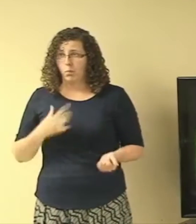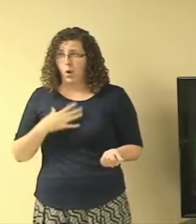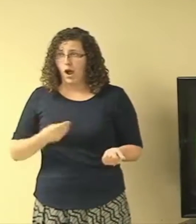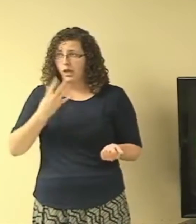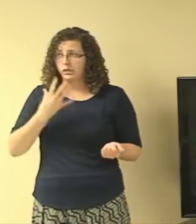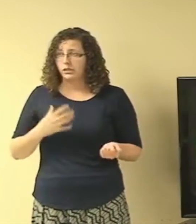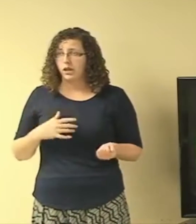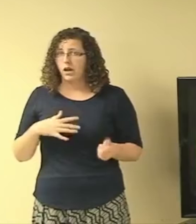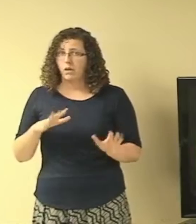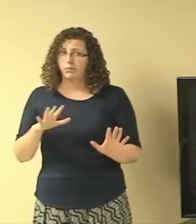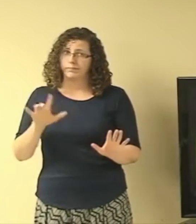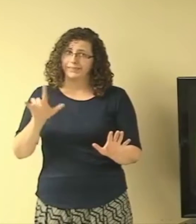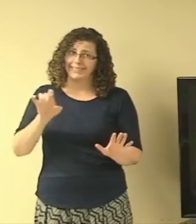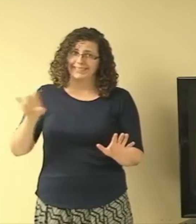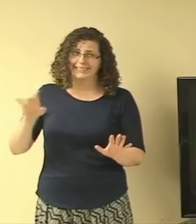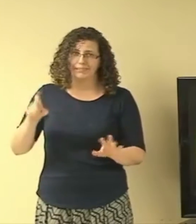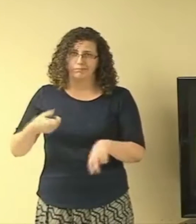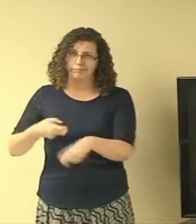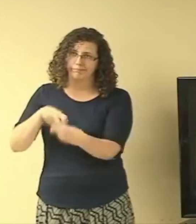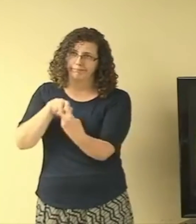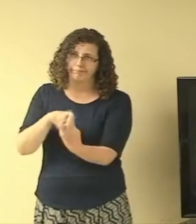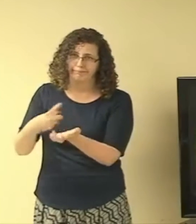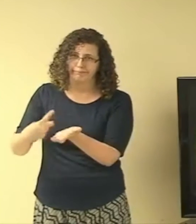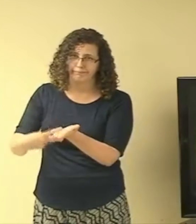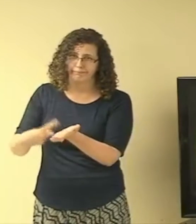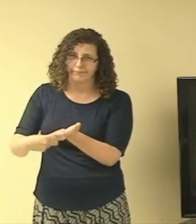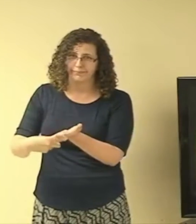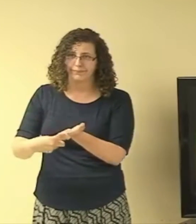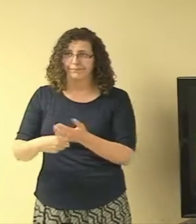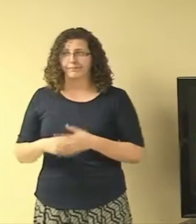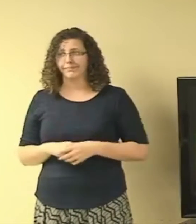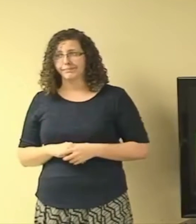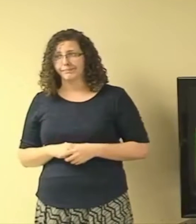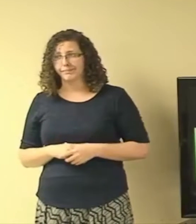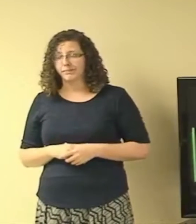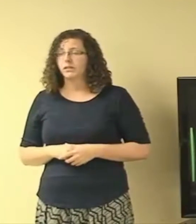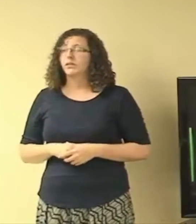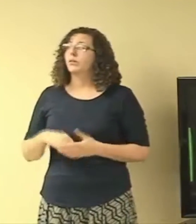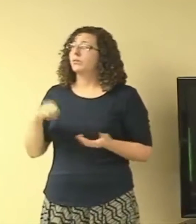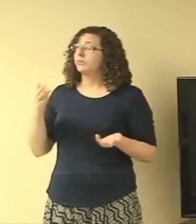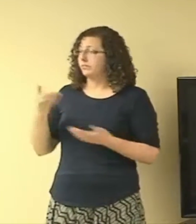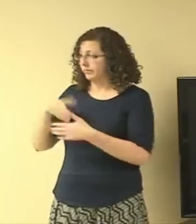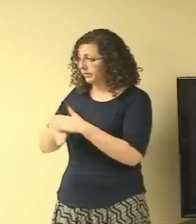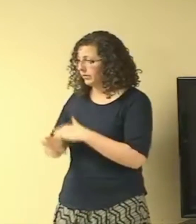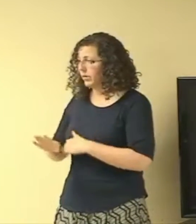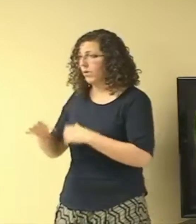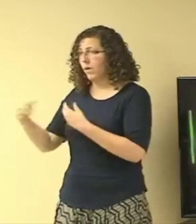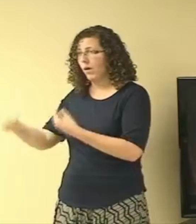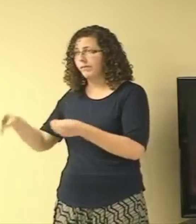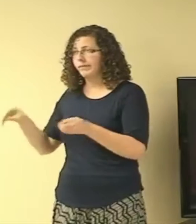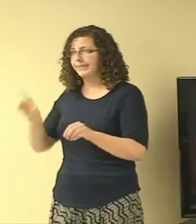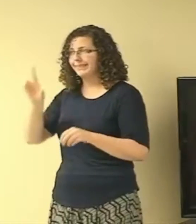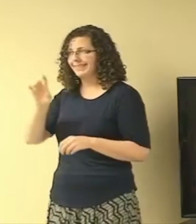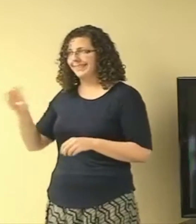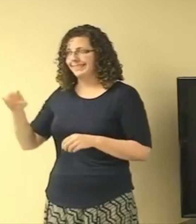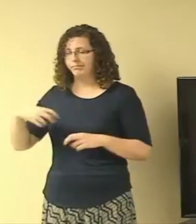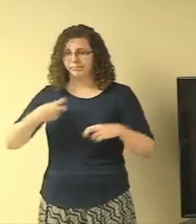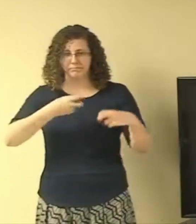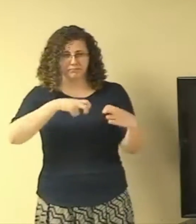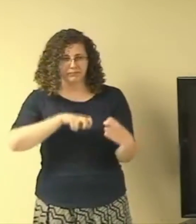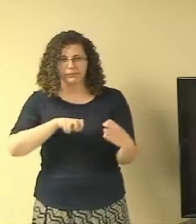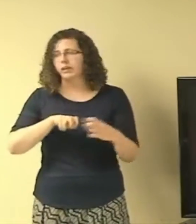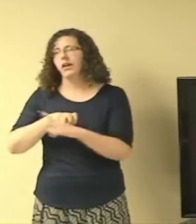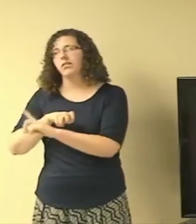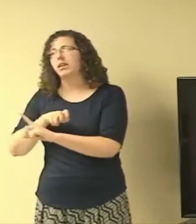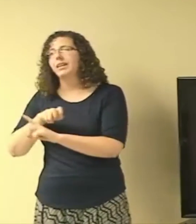oh, no, Lee wants to see you in his office. You're that Brian. So he goes in Lee's office. Hey, Lee, what's going on? And Lee would never really do this, so don't you